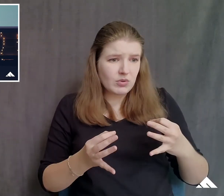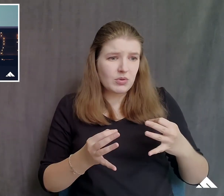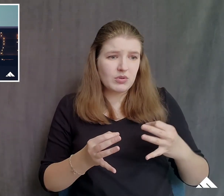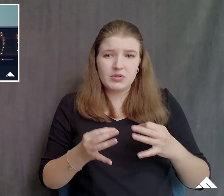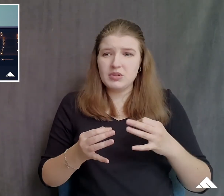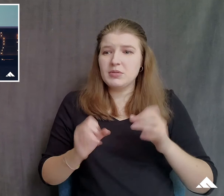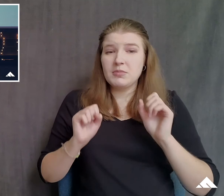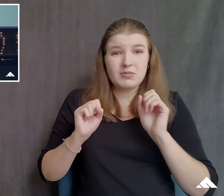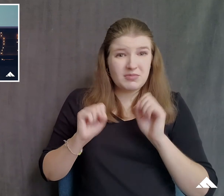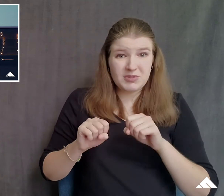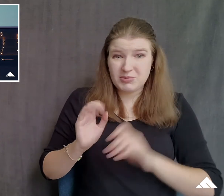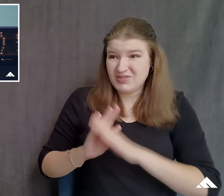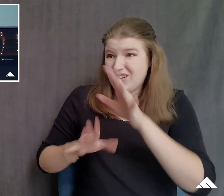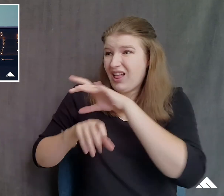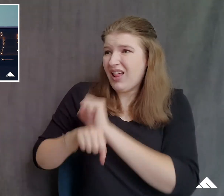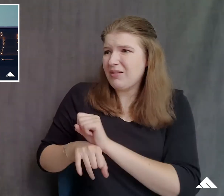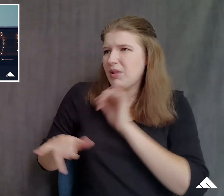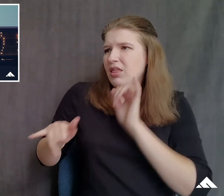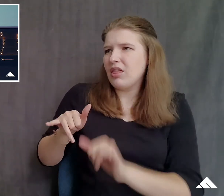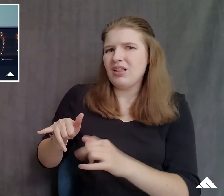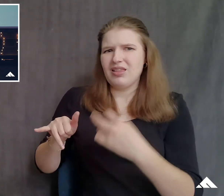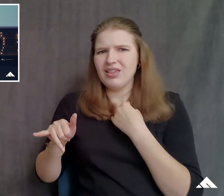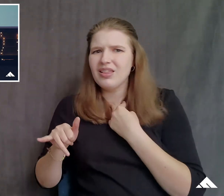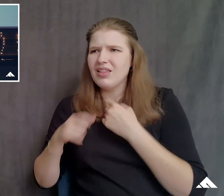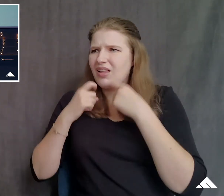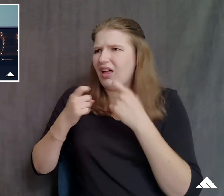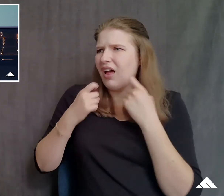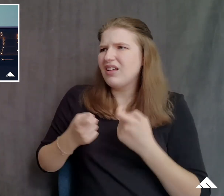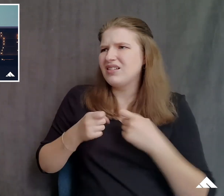sinful habits and our hang-ups, our hurts, that keeps us sort of